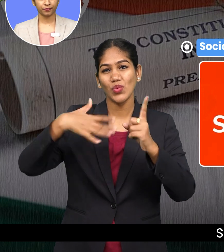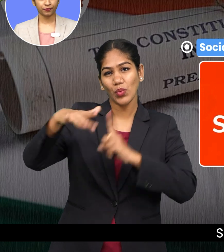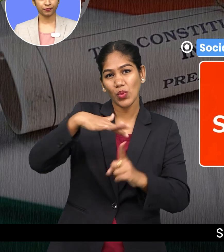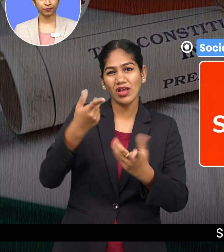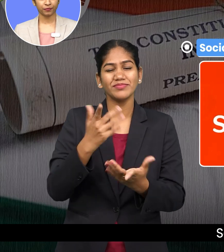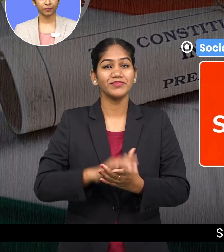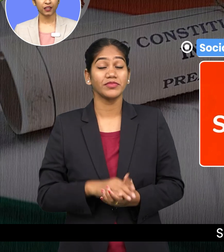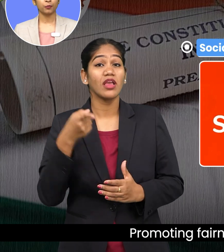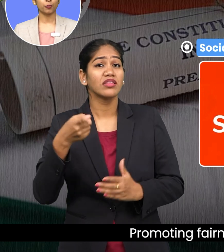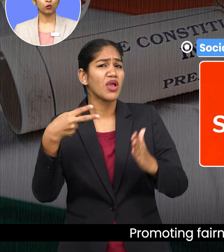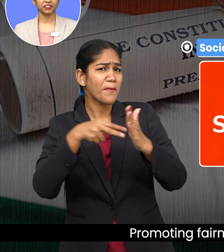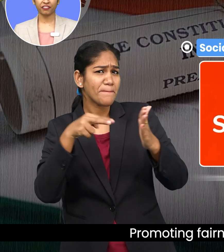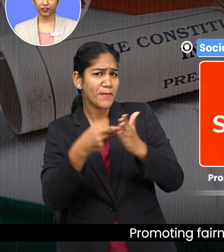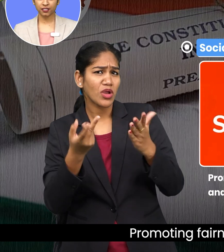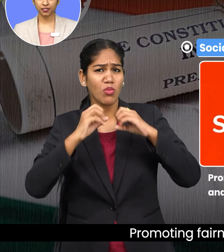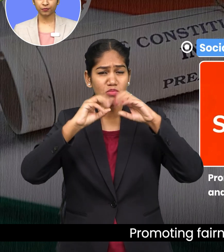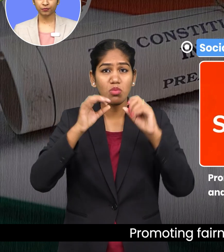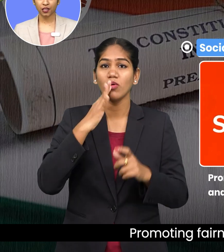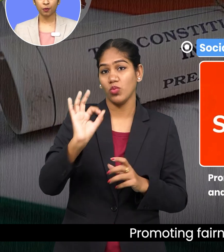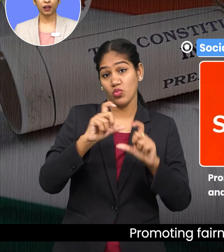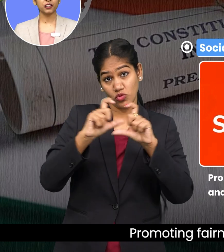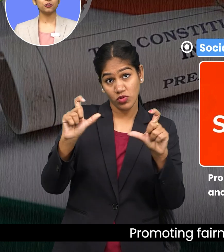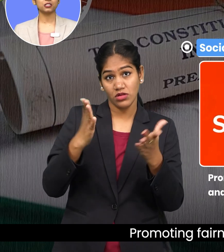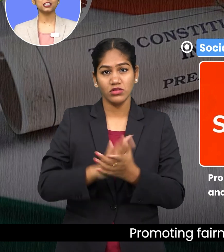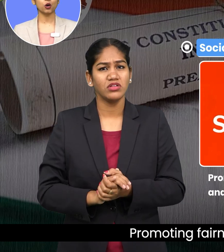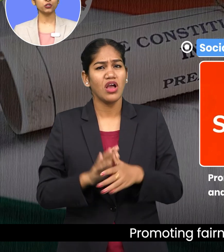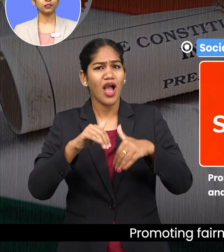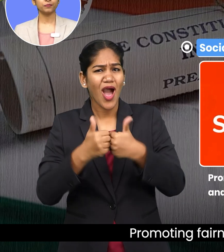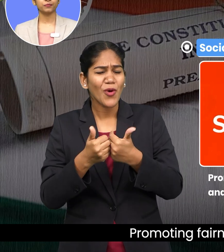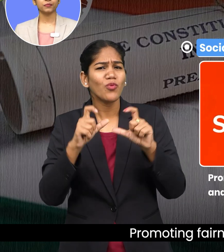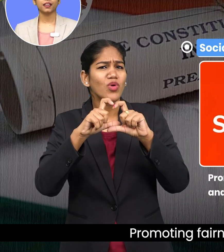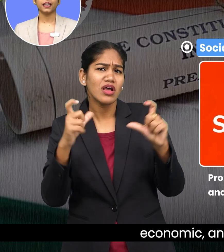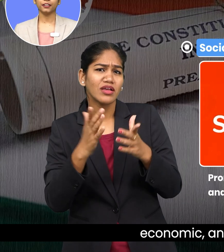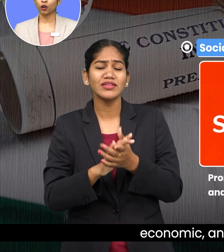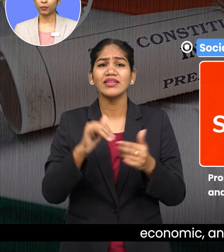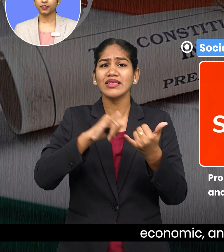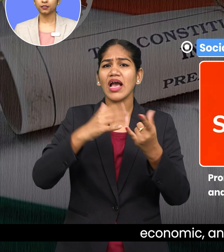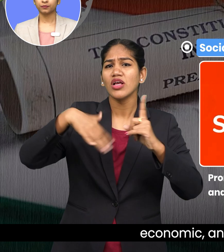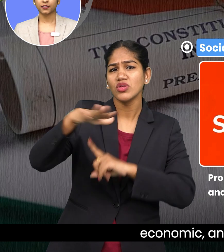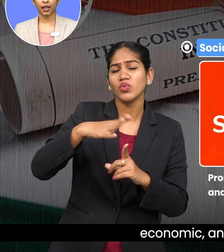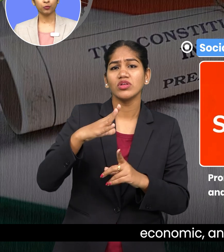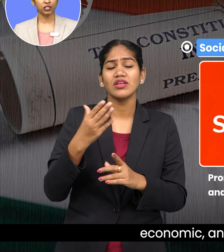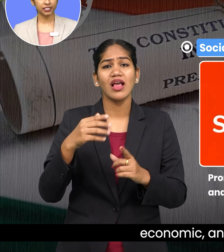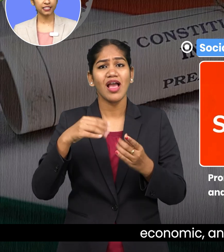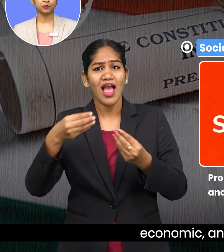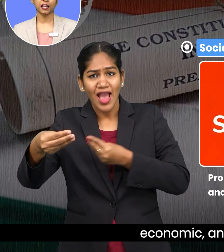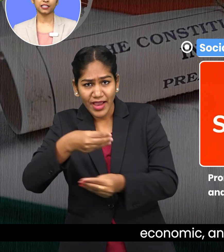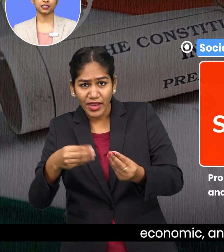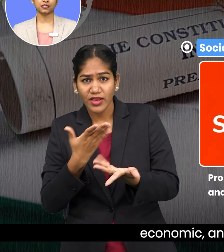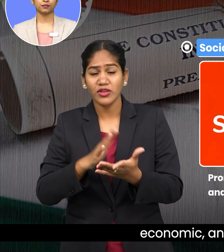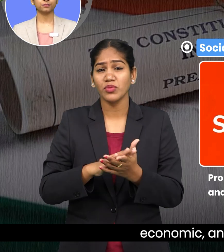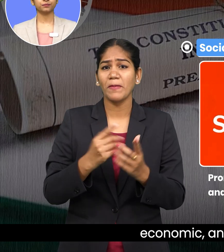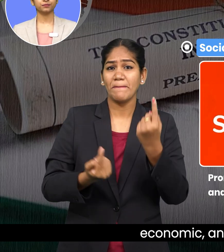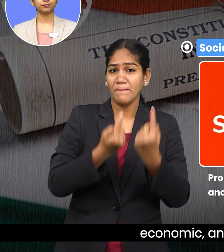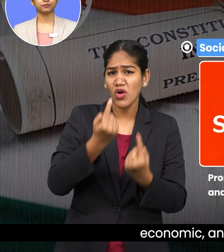Socialism. Promoting fairness by reducing social, economic, and political